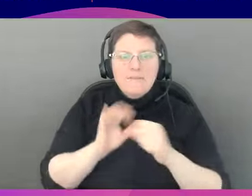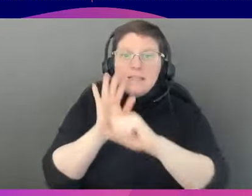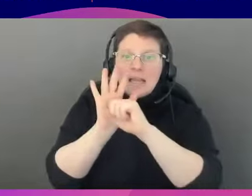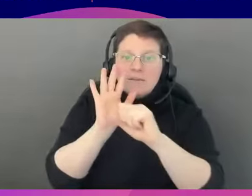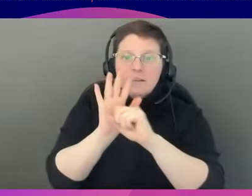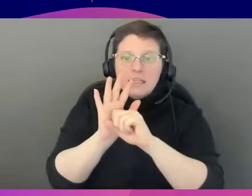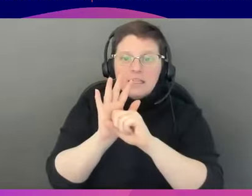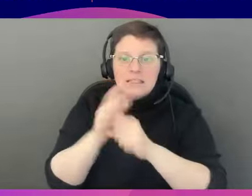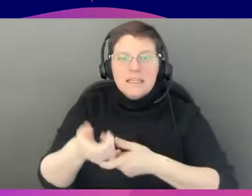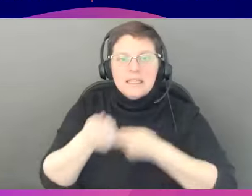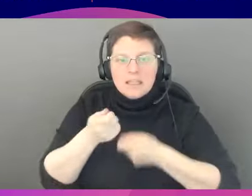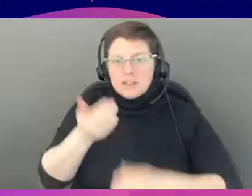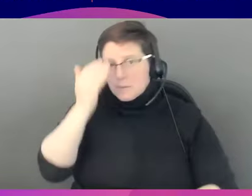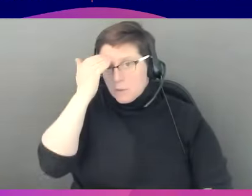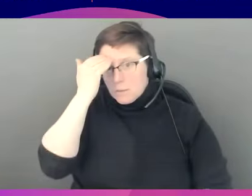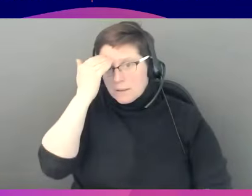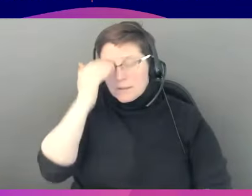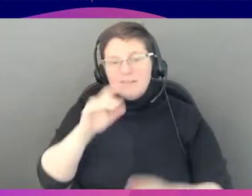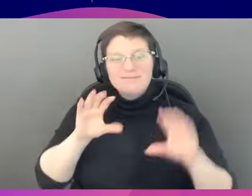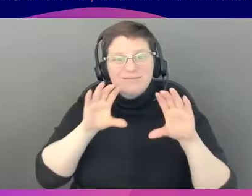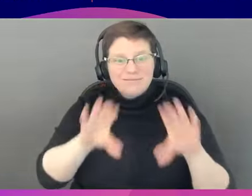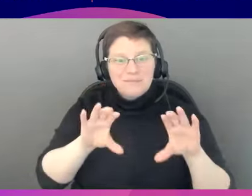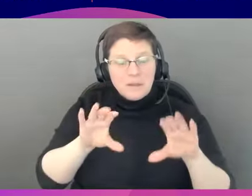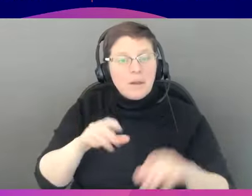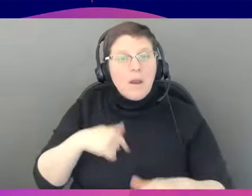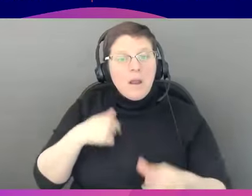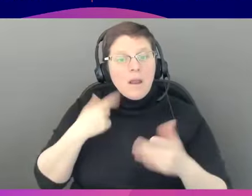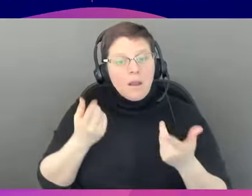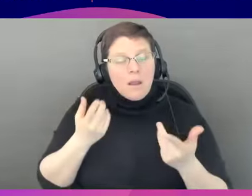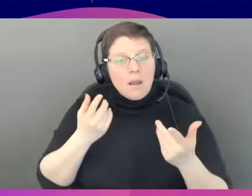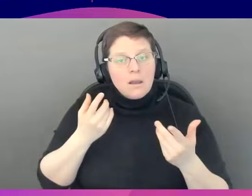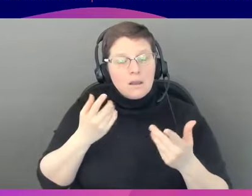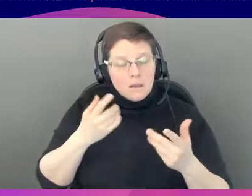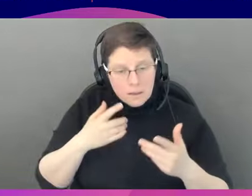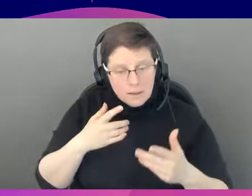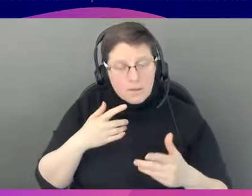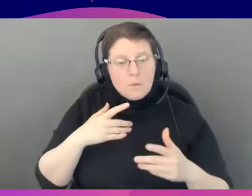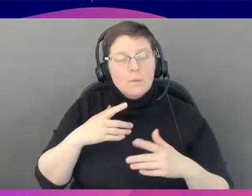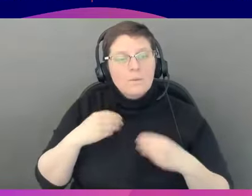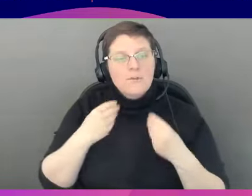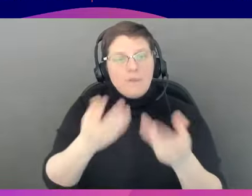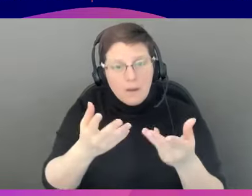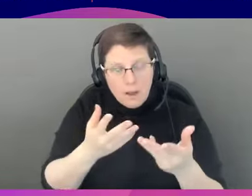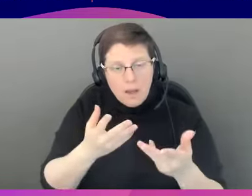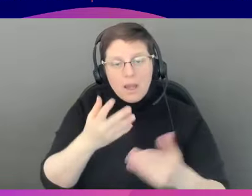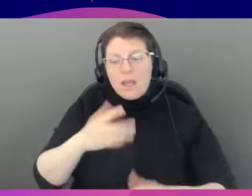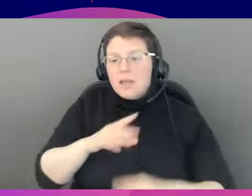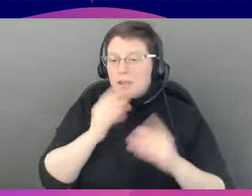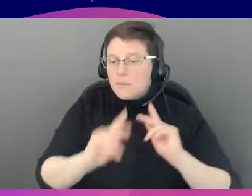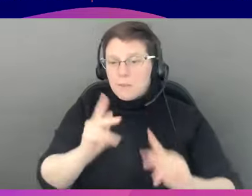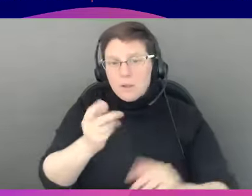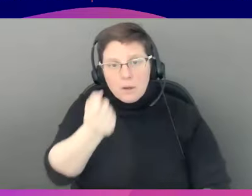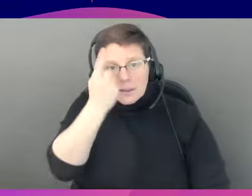awareness. These two building blocks are focused on raising awareness of survivors' needs through advocacy, as well as engaging with the public